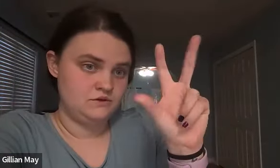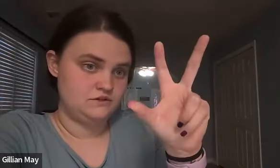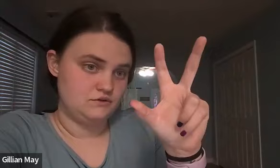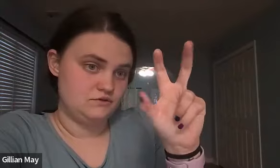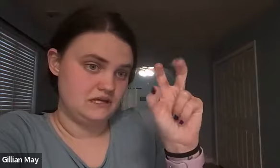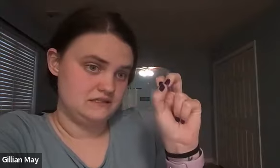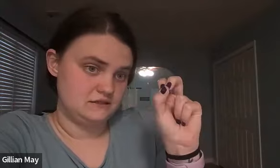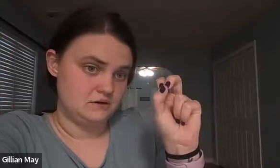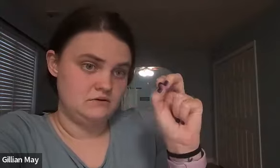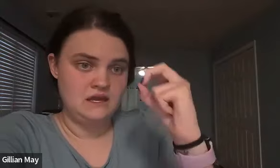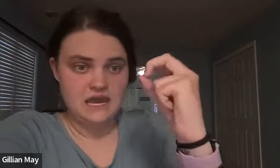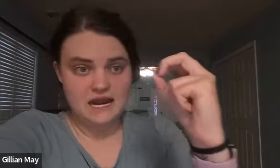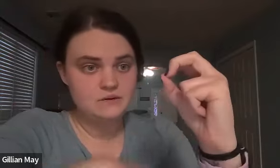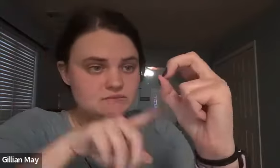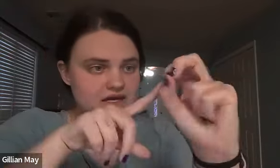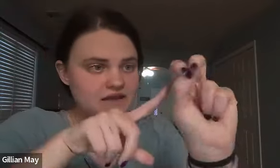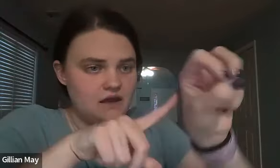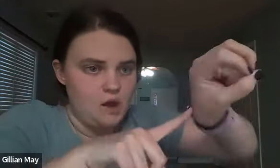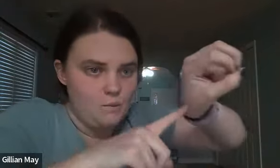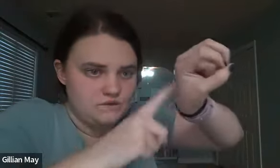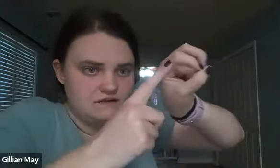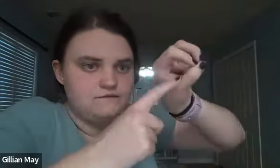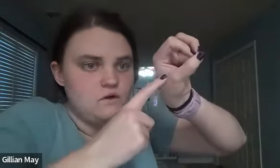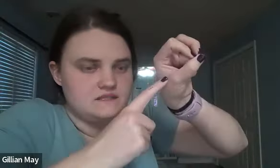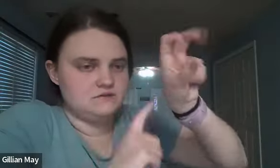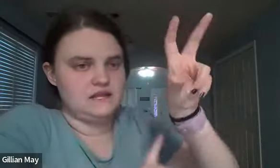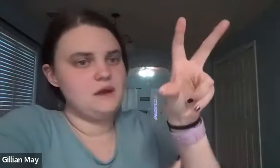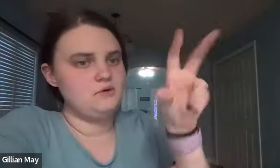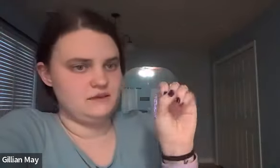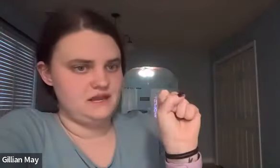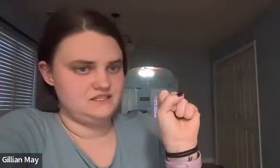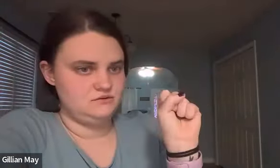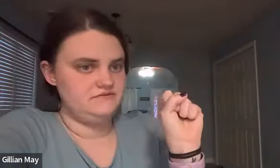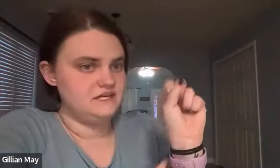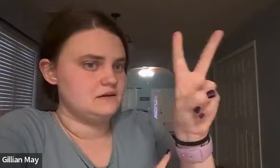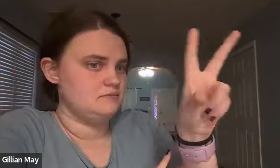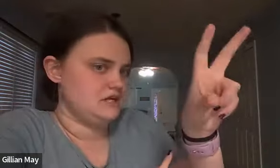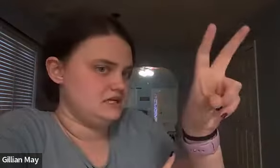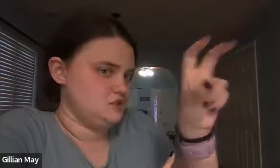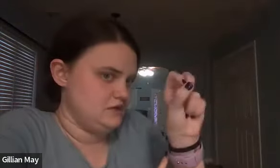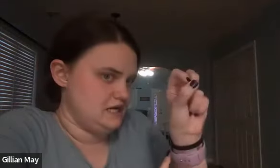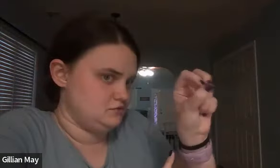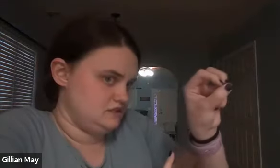So 3, 0. And I always make like almost like a full-on 0. Like I'm not pulling it back into a fist. I'm putting it into an actual